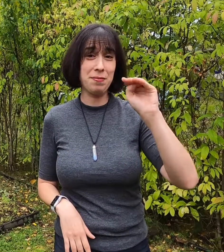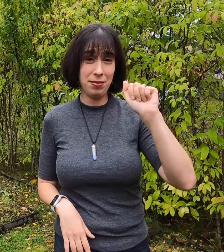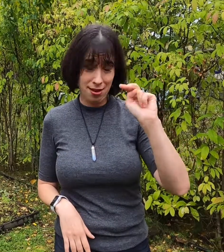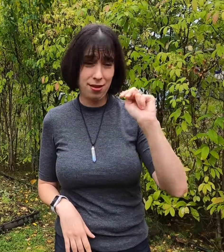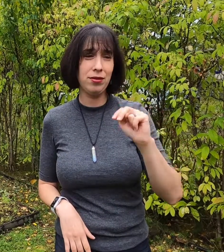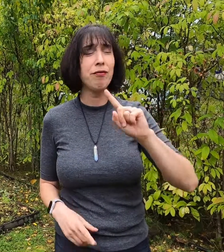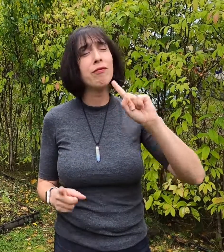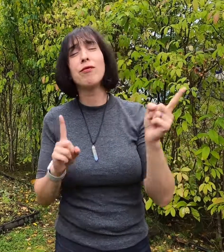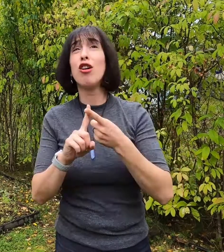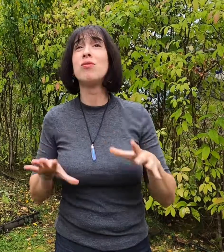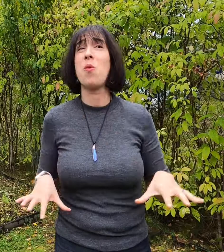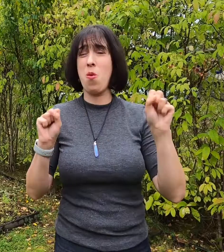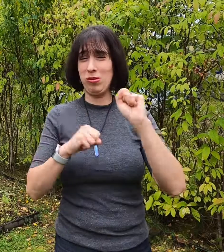Rabbi, Fred Freeman,